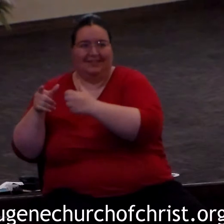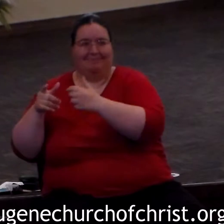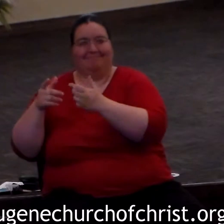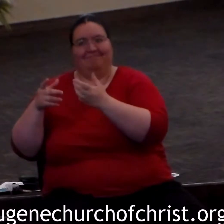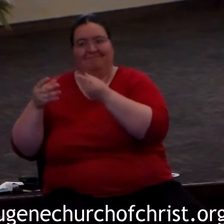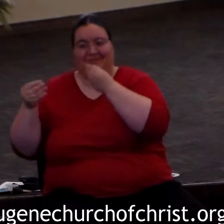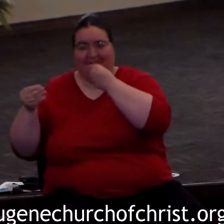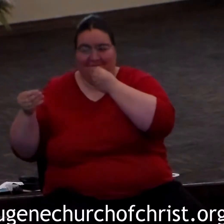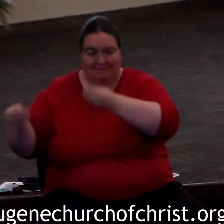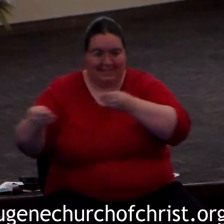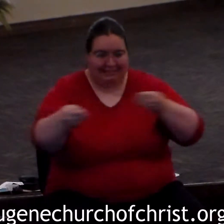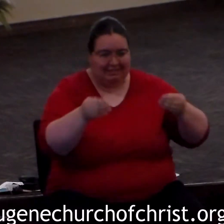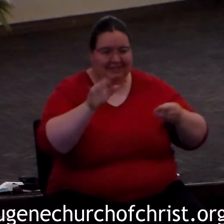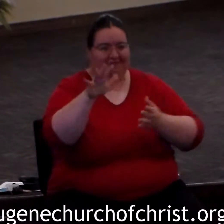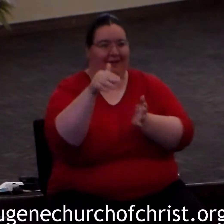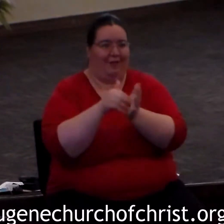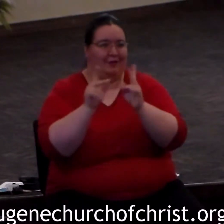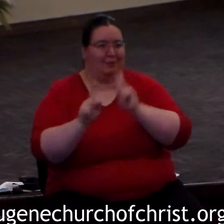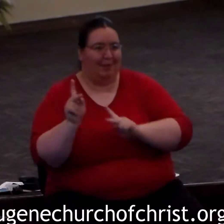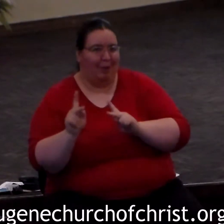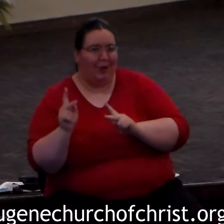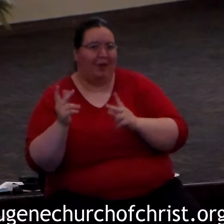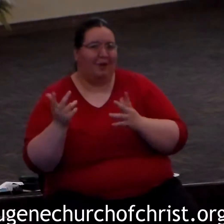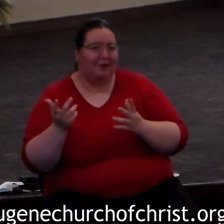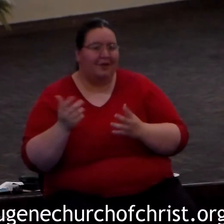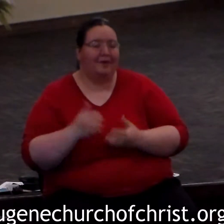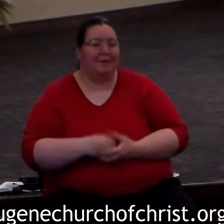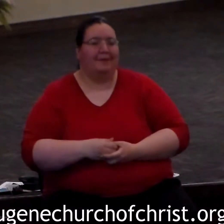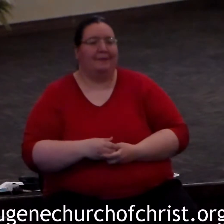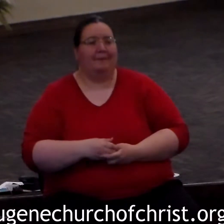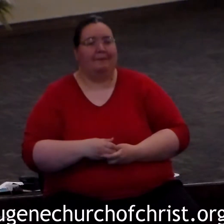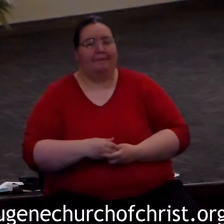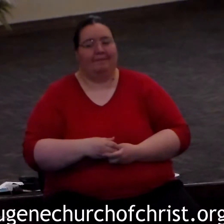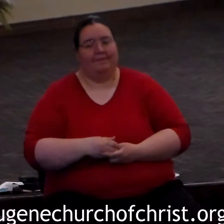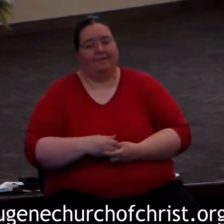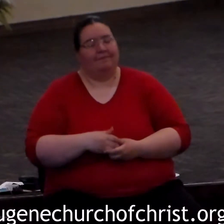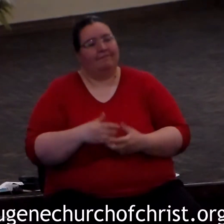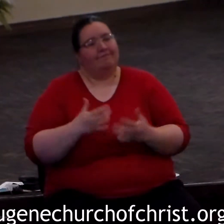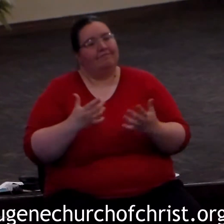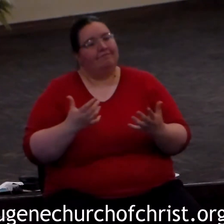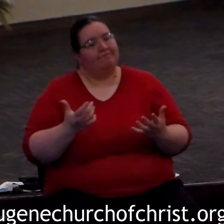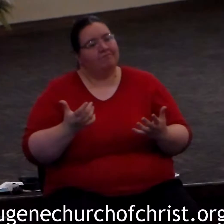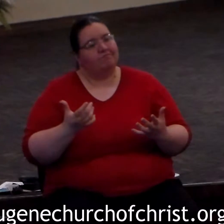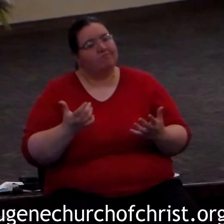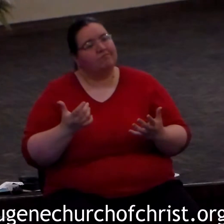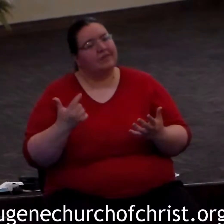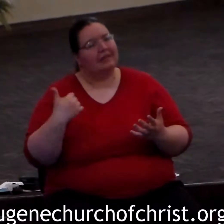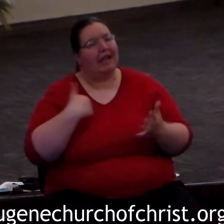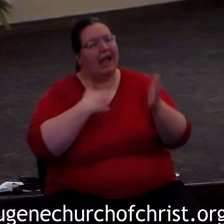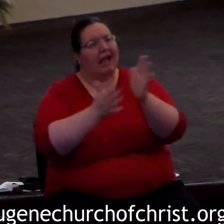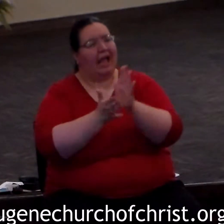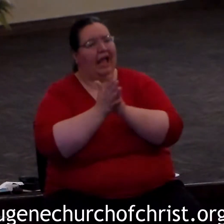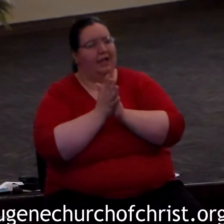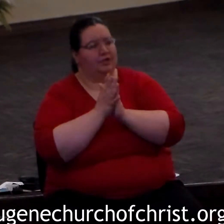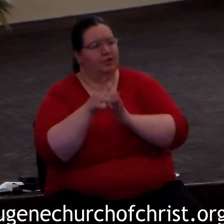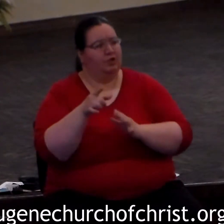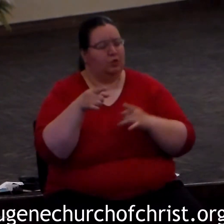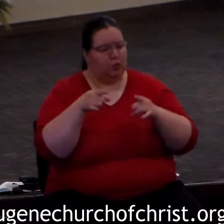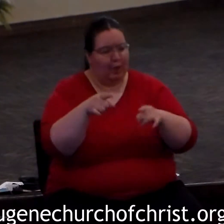the previous thing that happens. Now, I would ask you as you read through the Gospels to notice